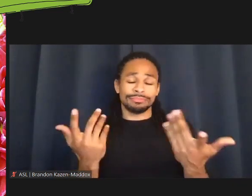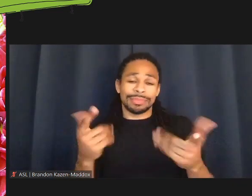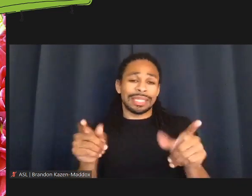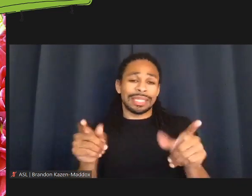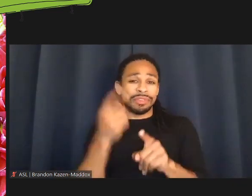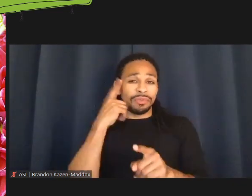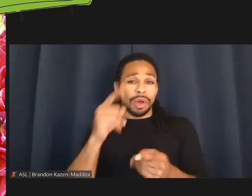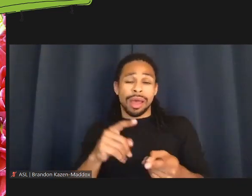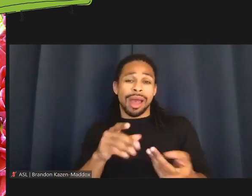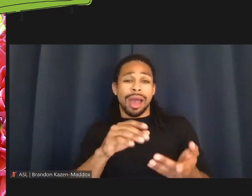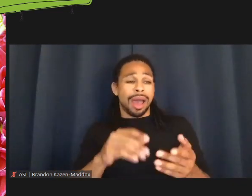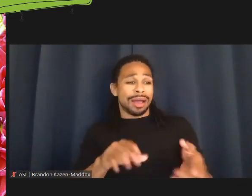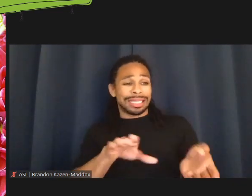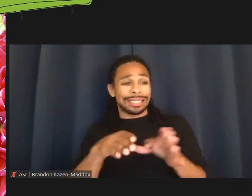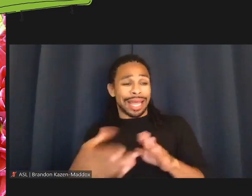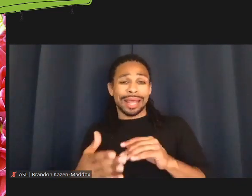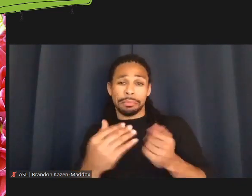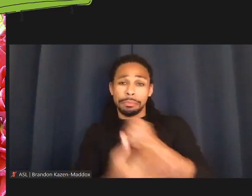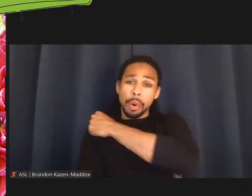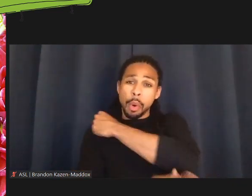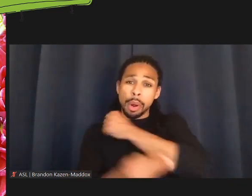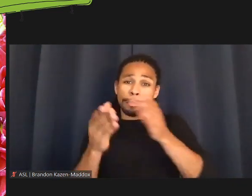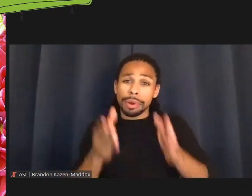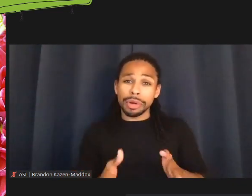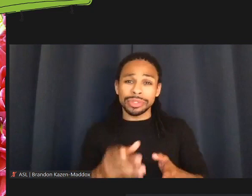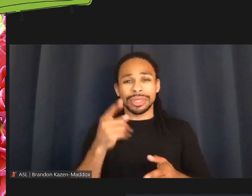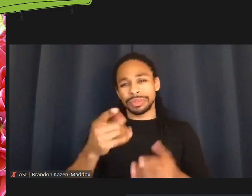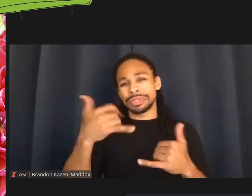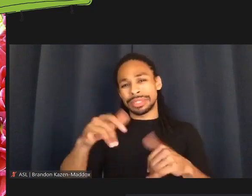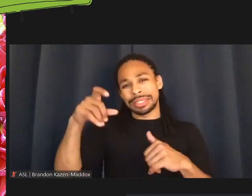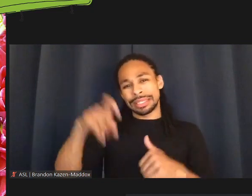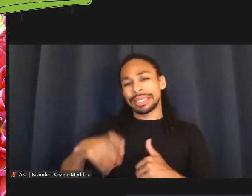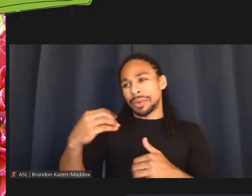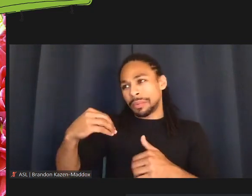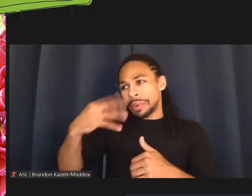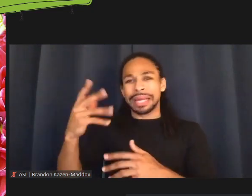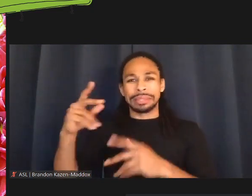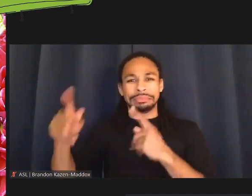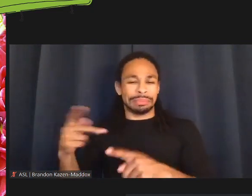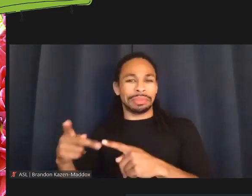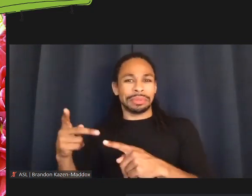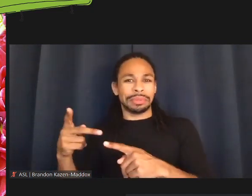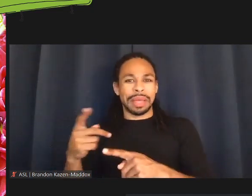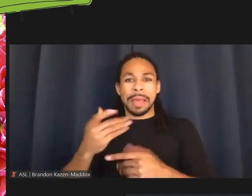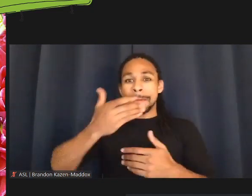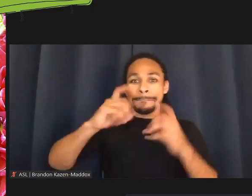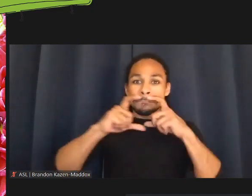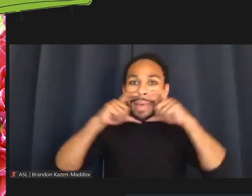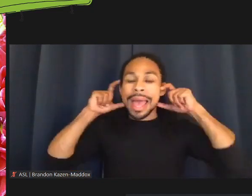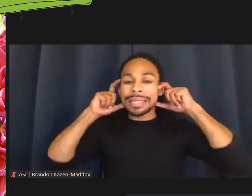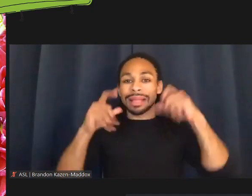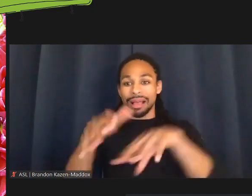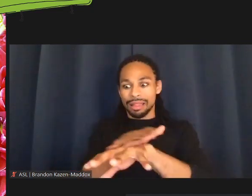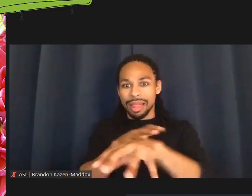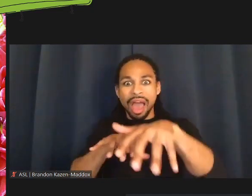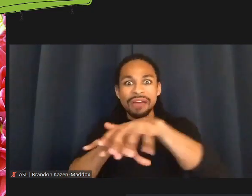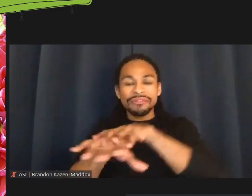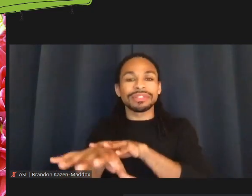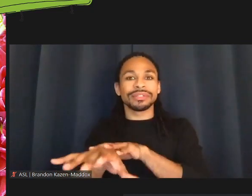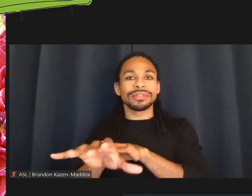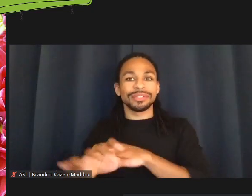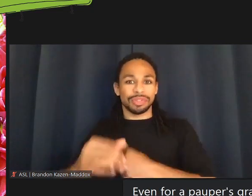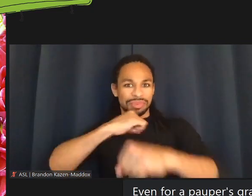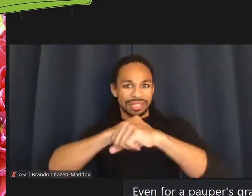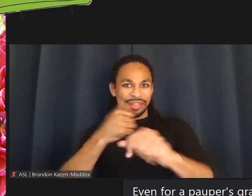people, masked, gloved, armored in white suits to protect themselves from you, but who will haul you